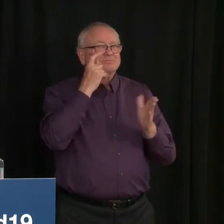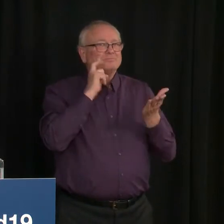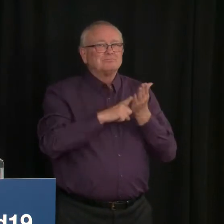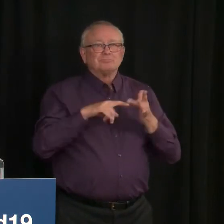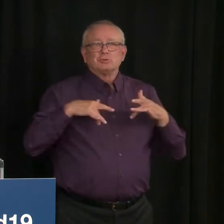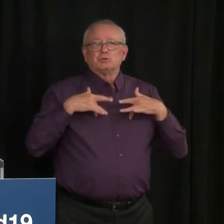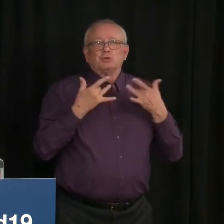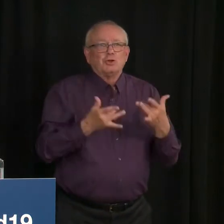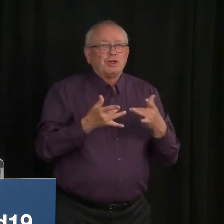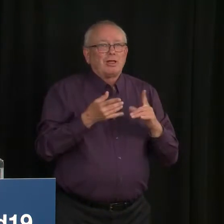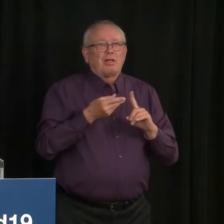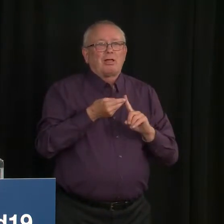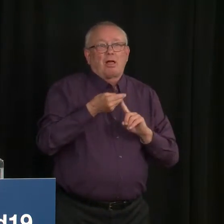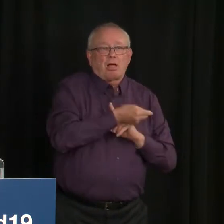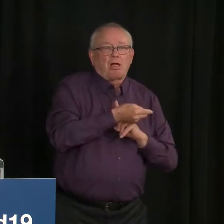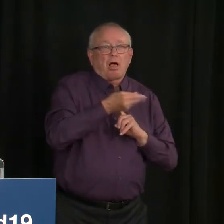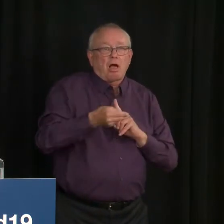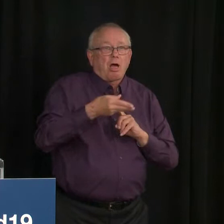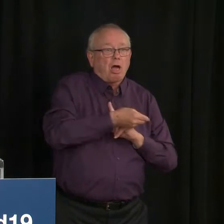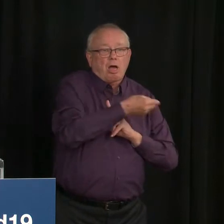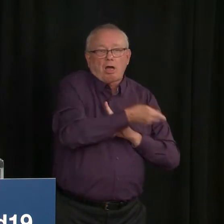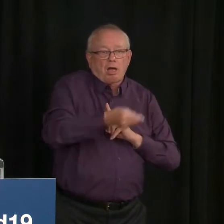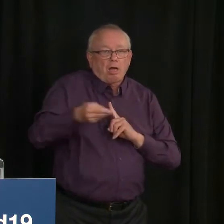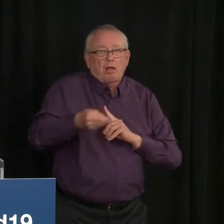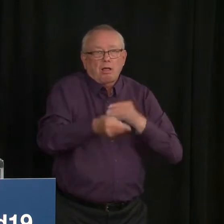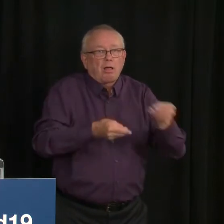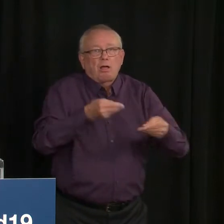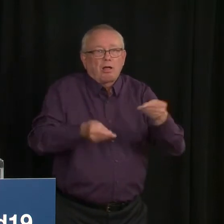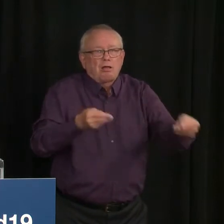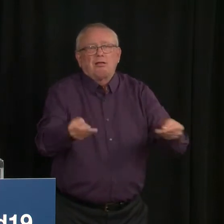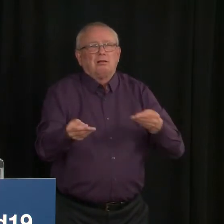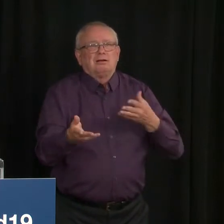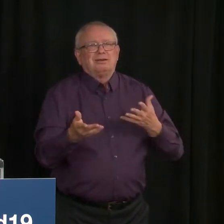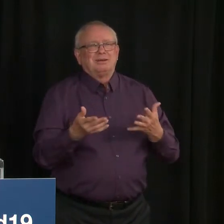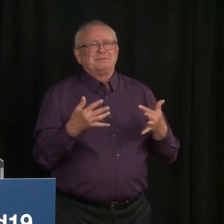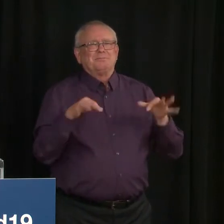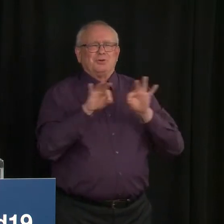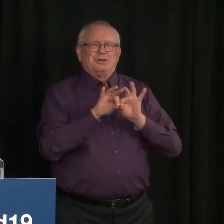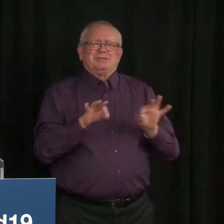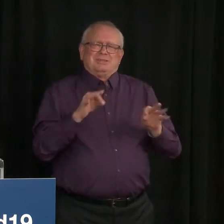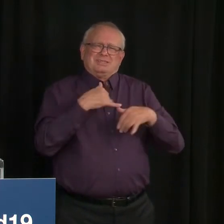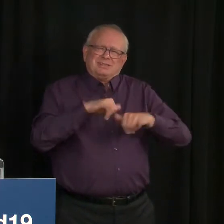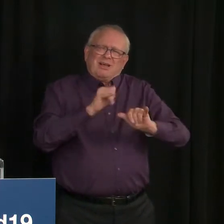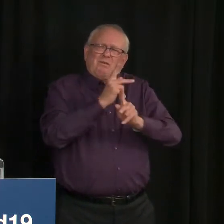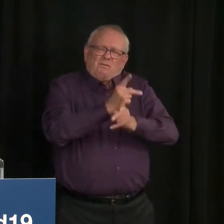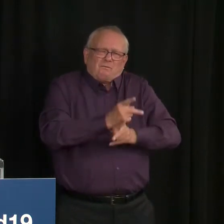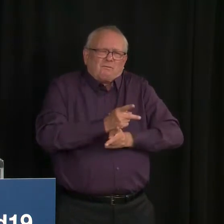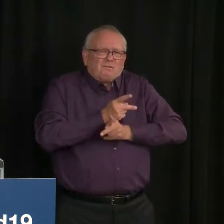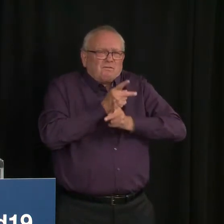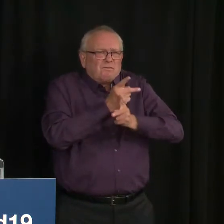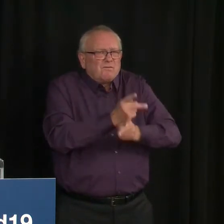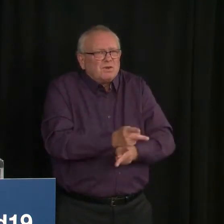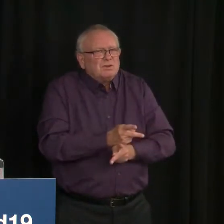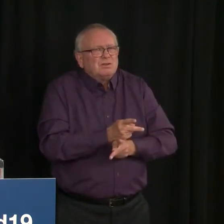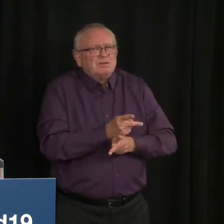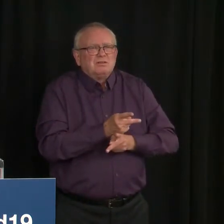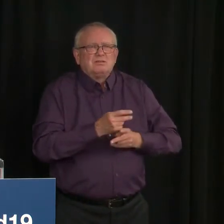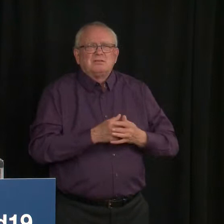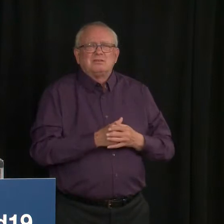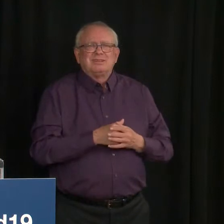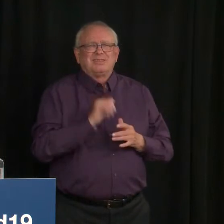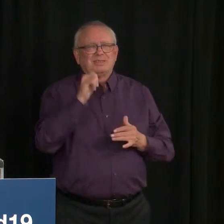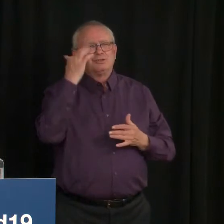need to be cautious and careful, and particularly in settings of high risk like acute care and like continuing care. And that's exactly why, again,